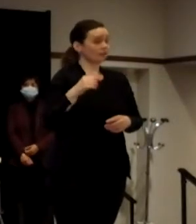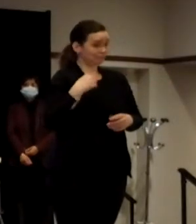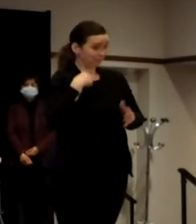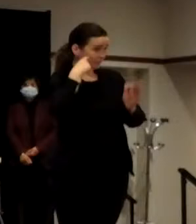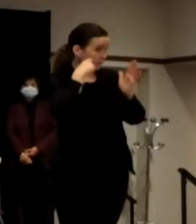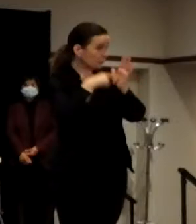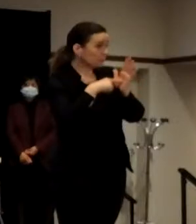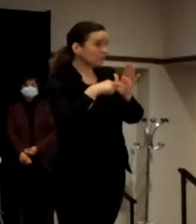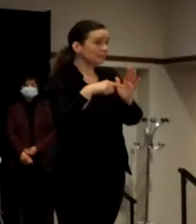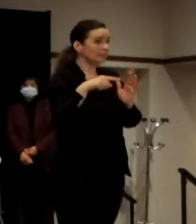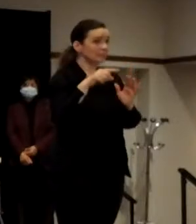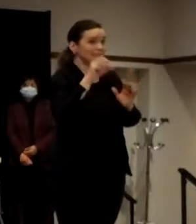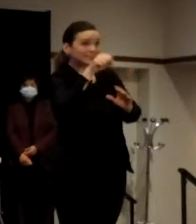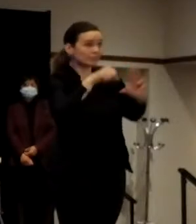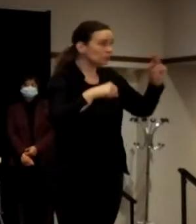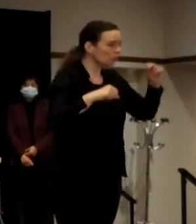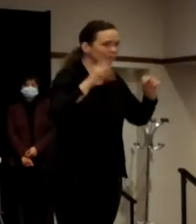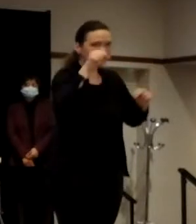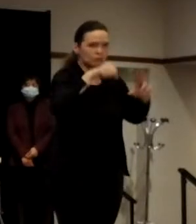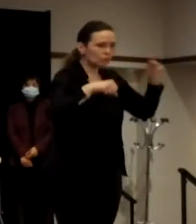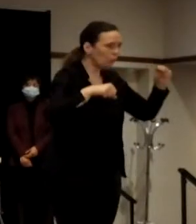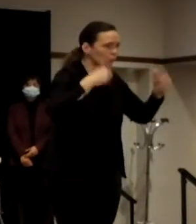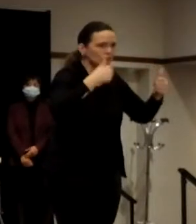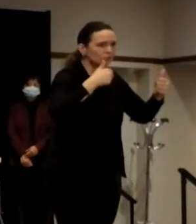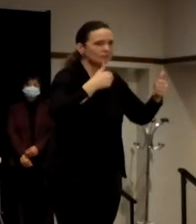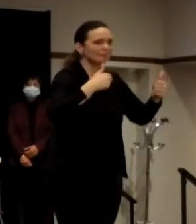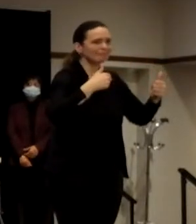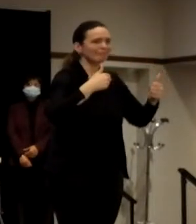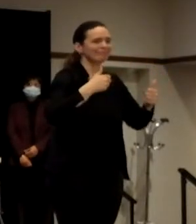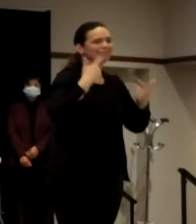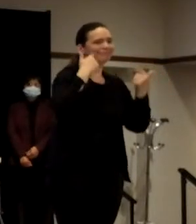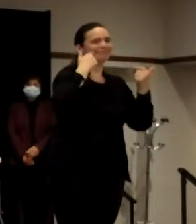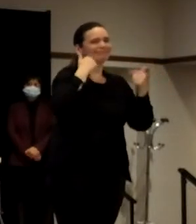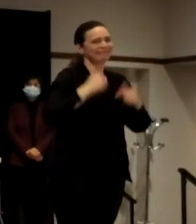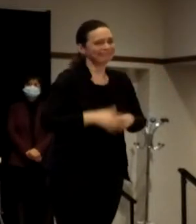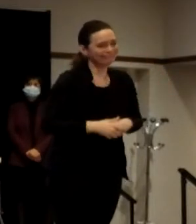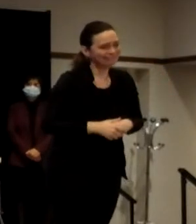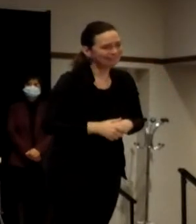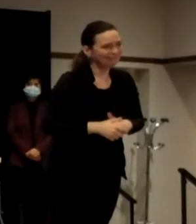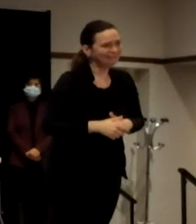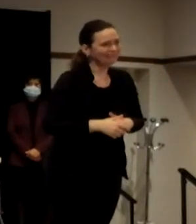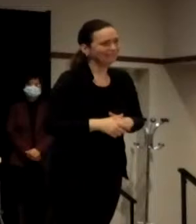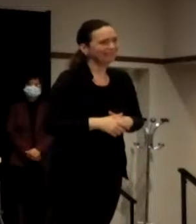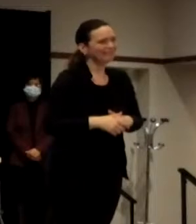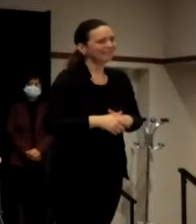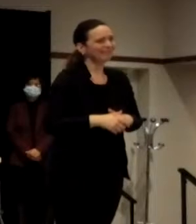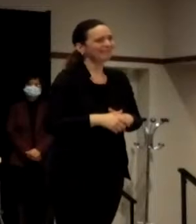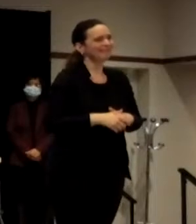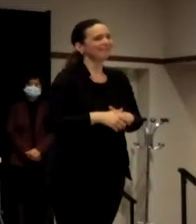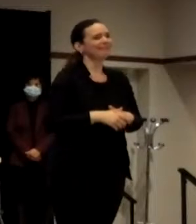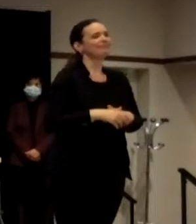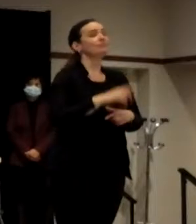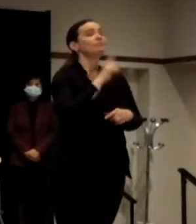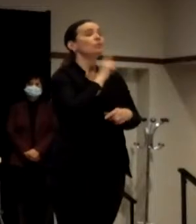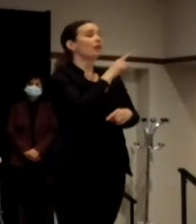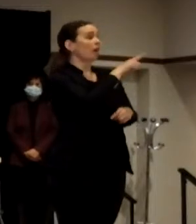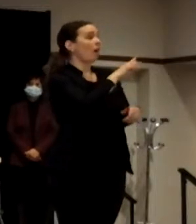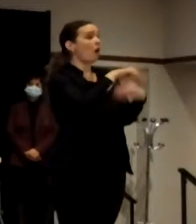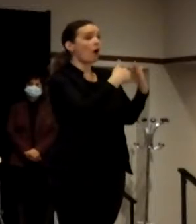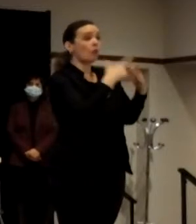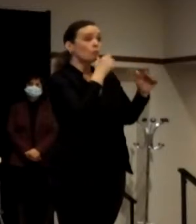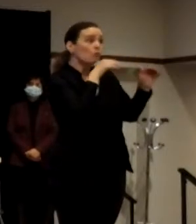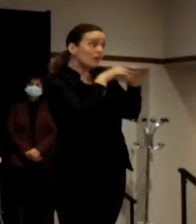every day now, okay? But no, it was the whole thing with the fans and the testing. This is something we've gotten pretty good